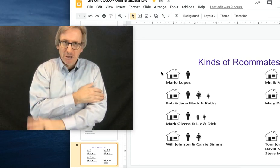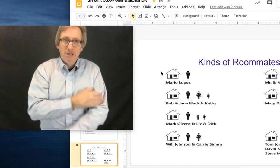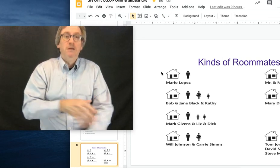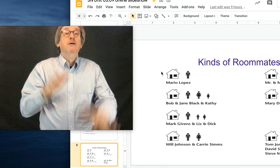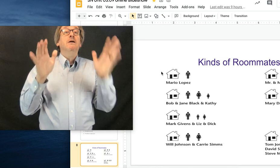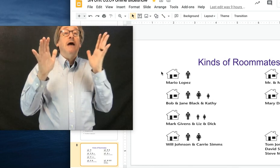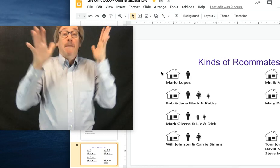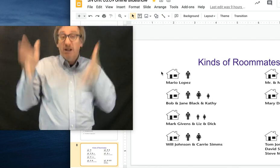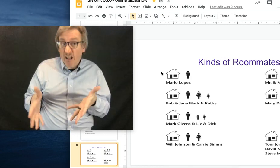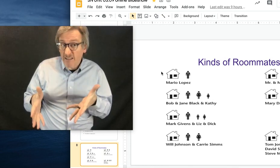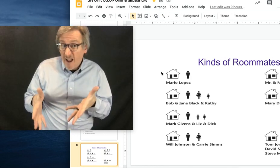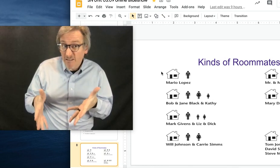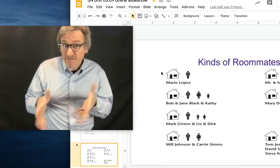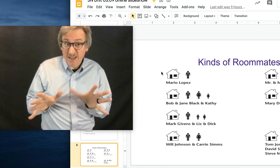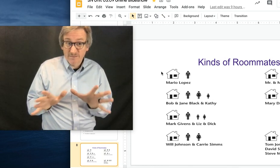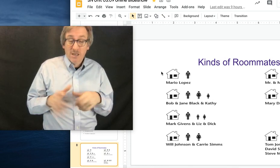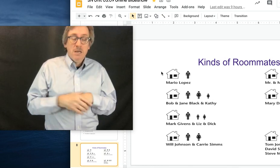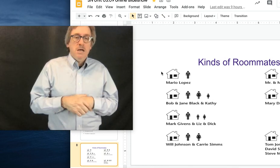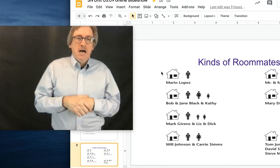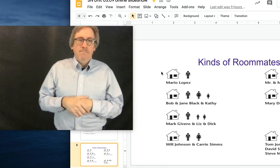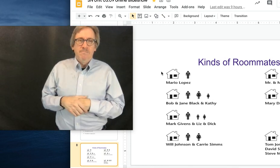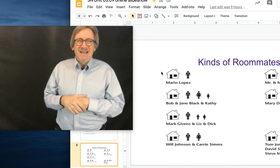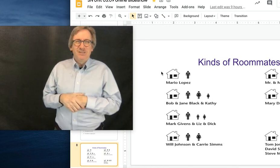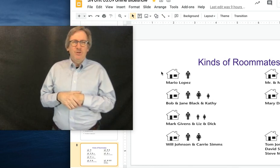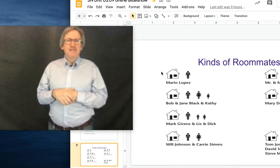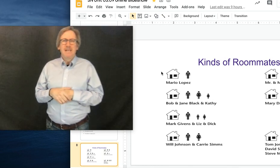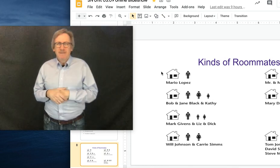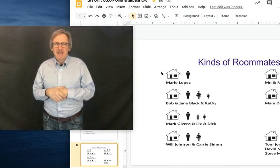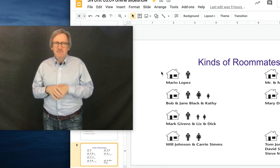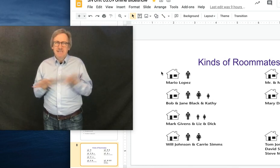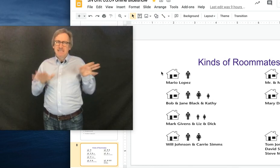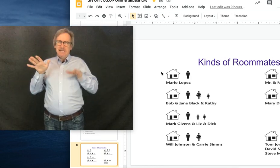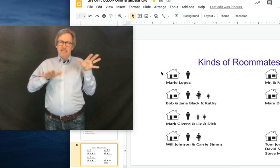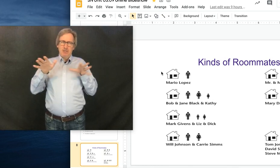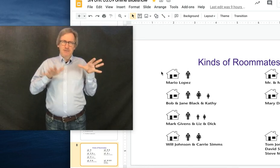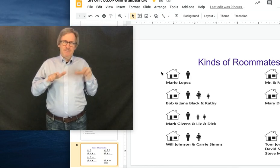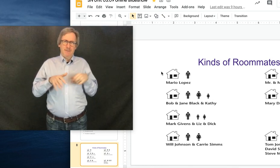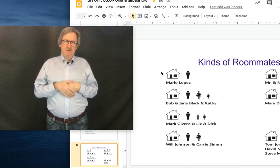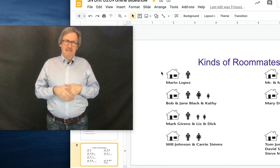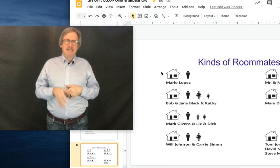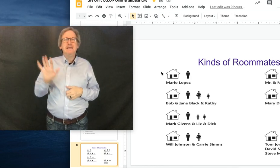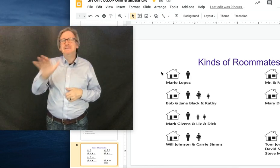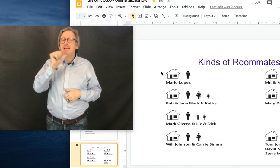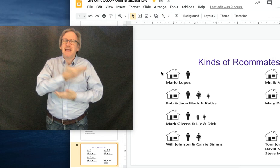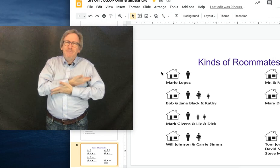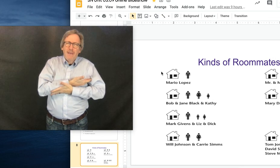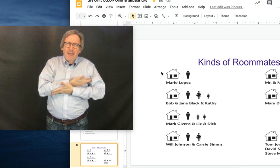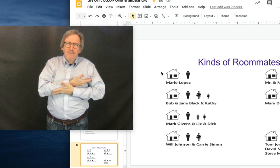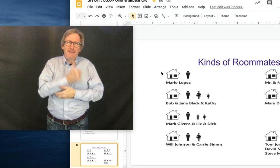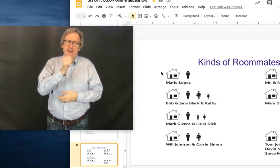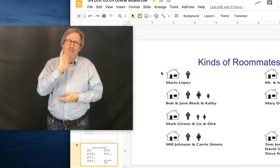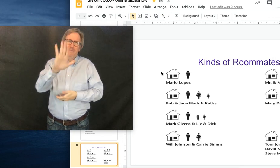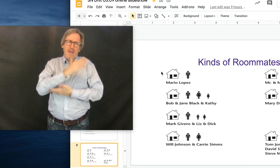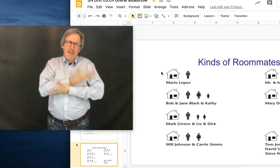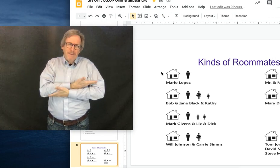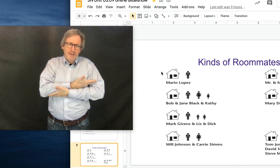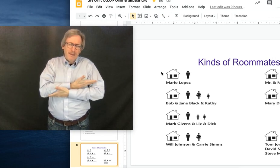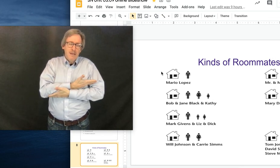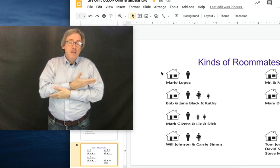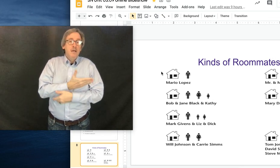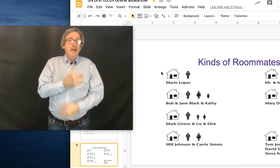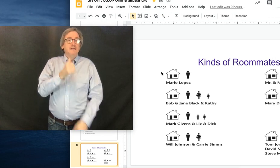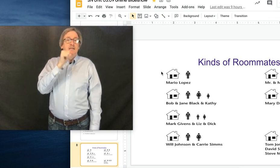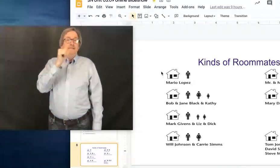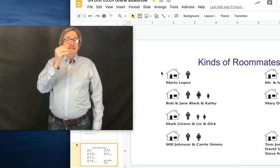girl. I'm an adult now, right? So there's a lot of times in teenage years that people are like, stop saying baby. I'm not your